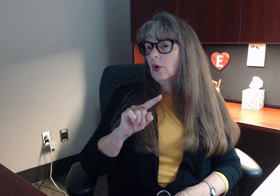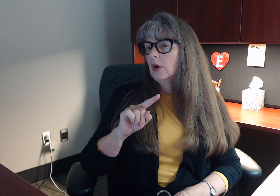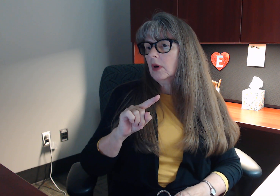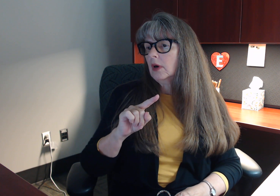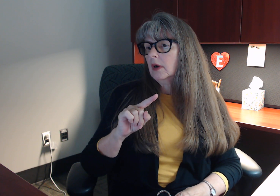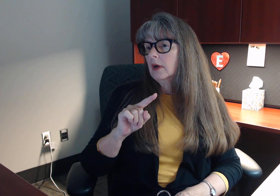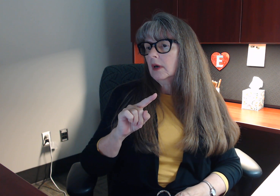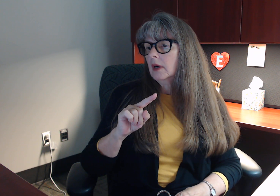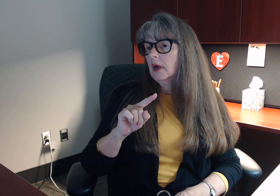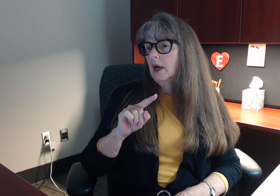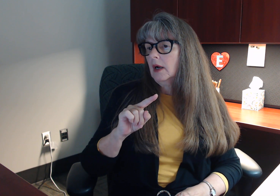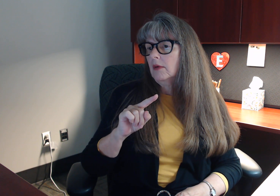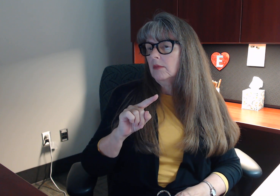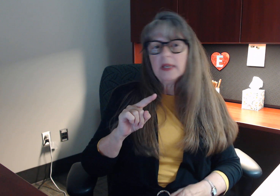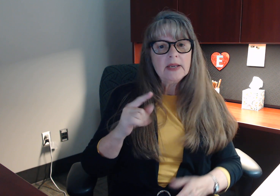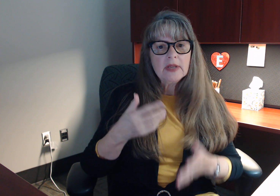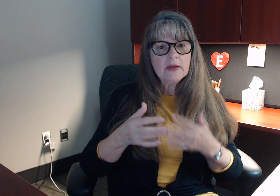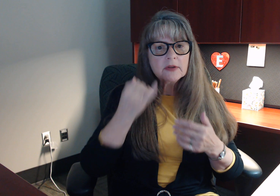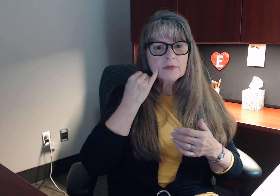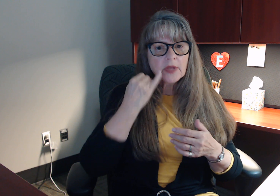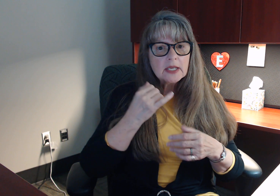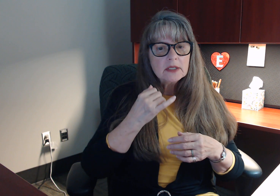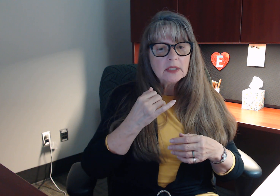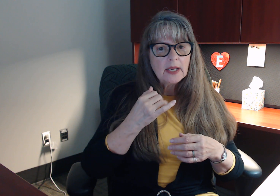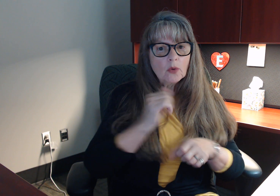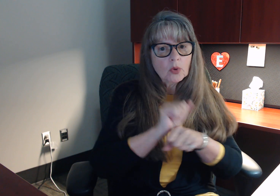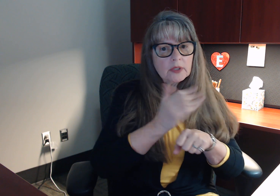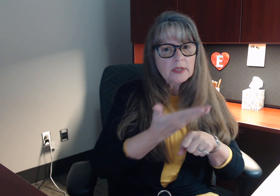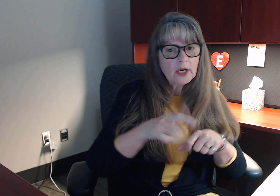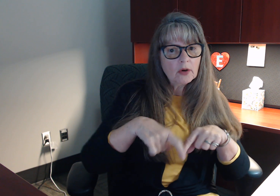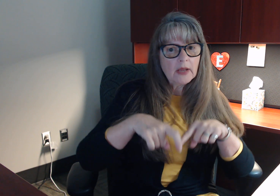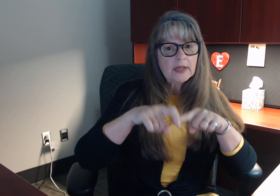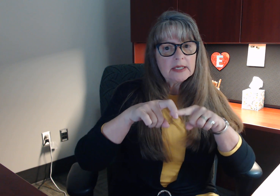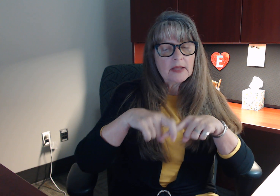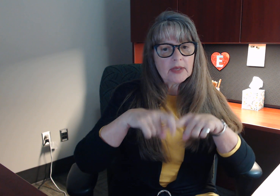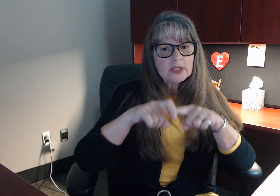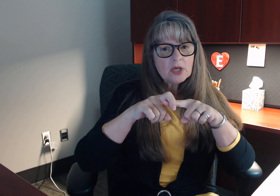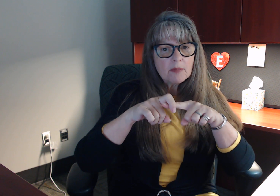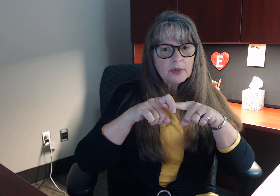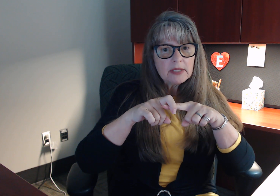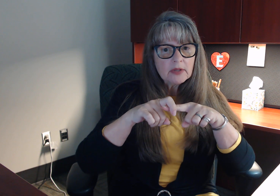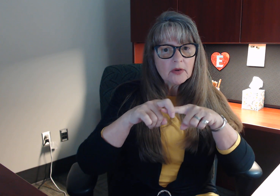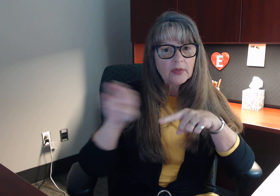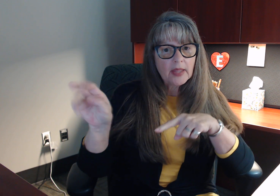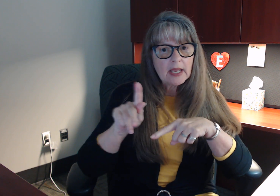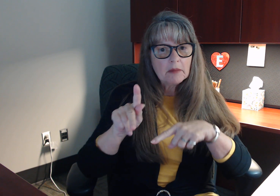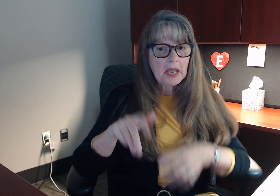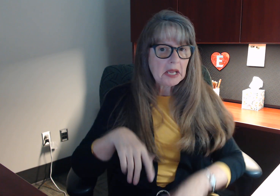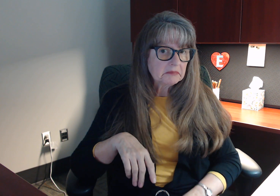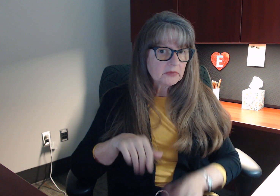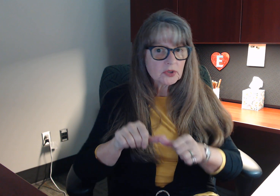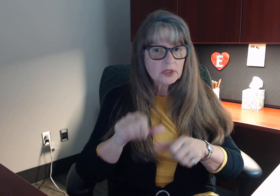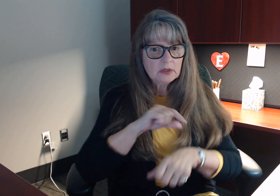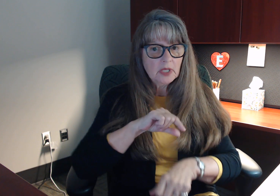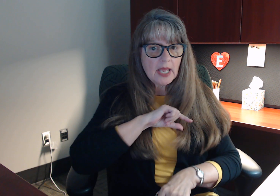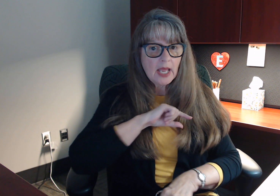for even if they like work there and they stop working there and then they come back, they're still